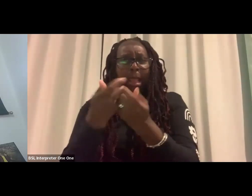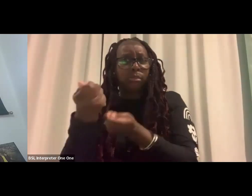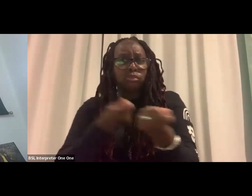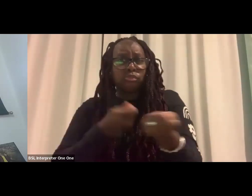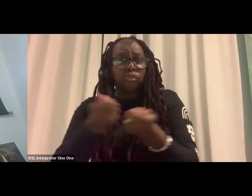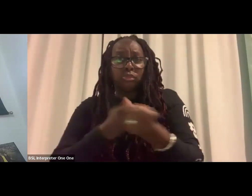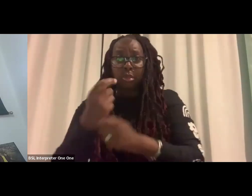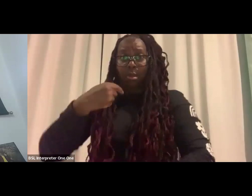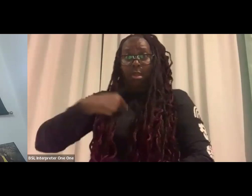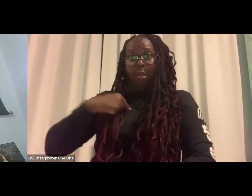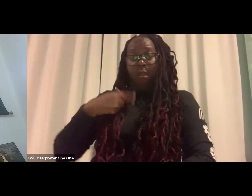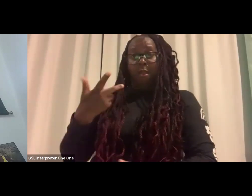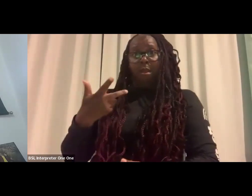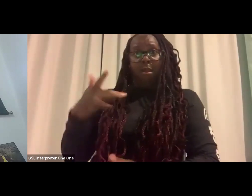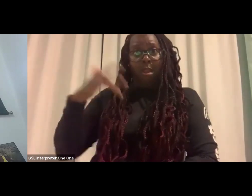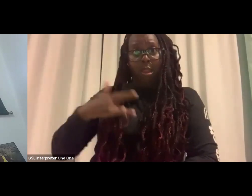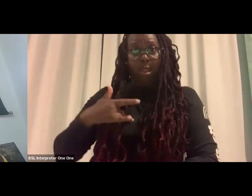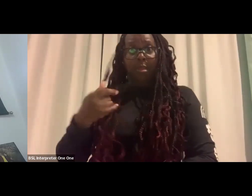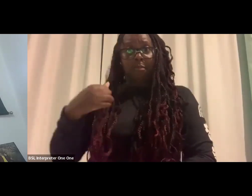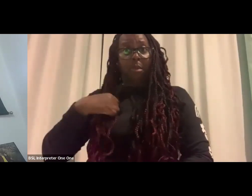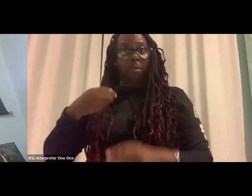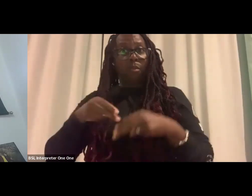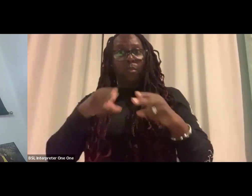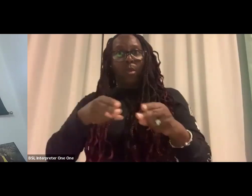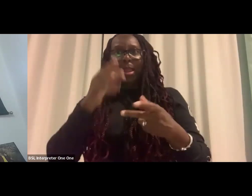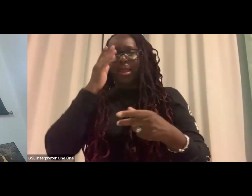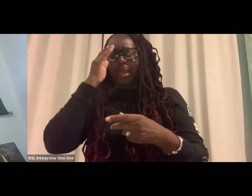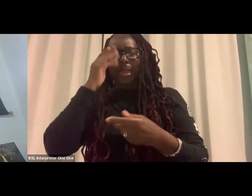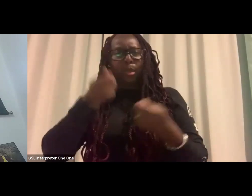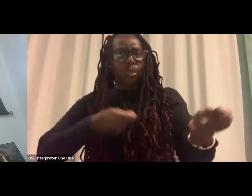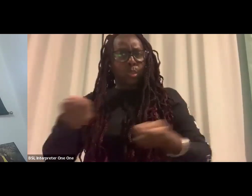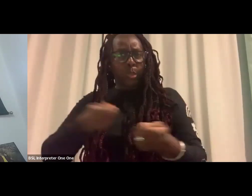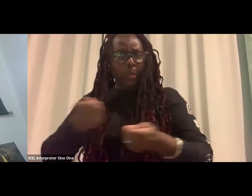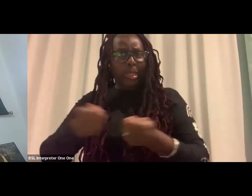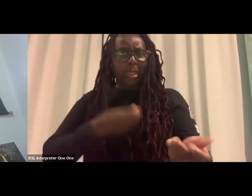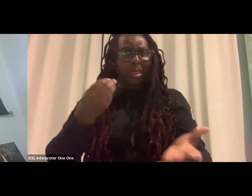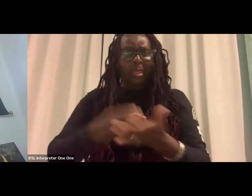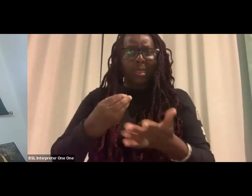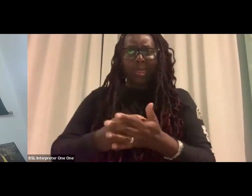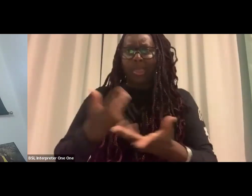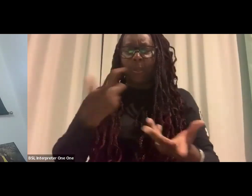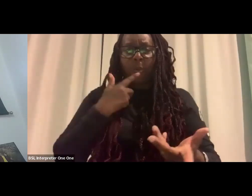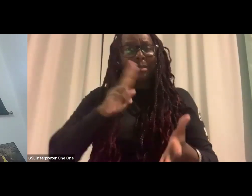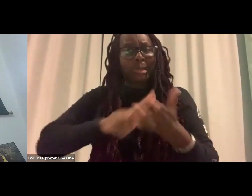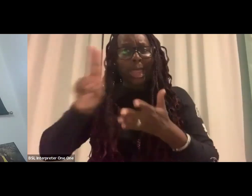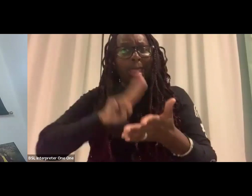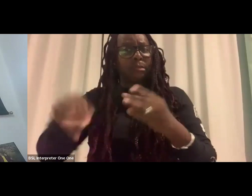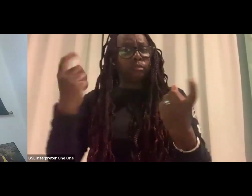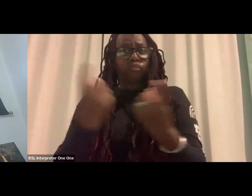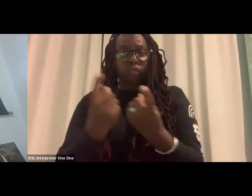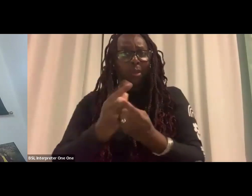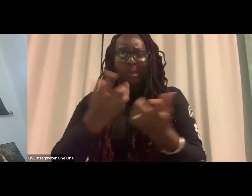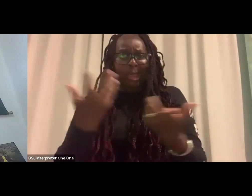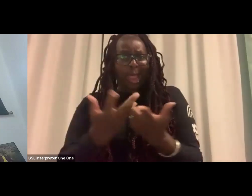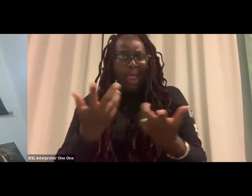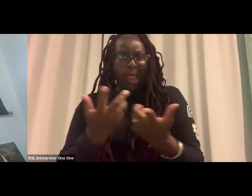our pursuit of economic growth or economic growth in the name of, gross domestic product, so we might at the